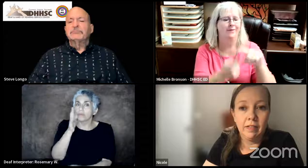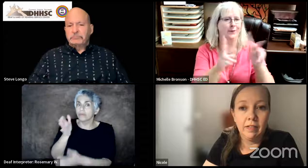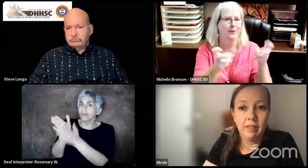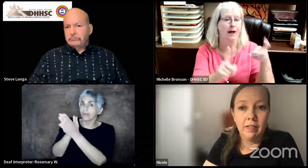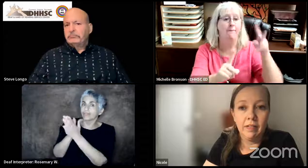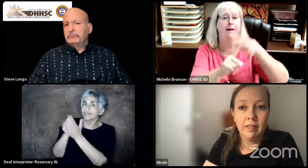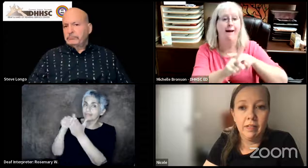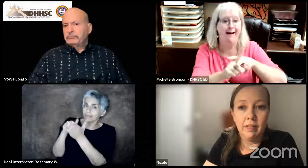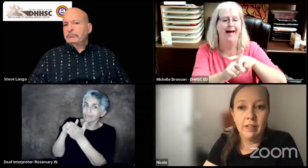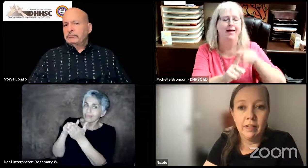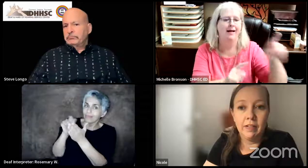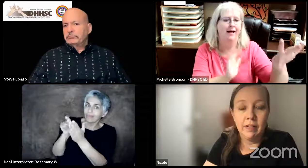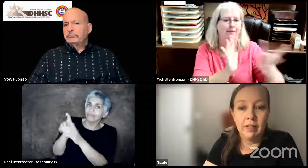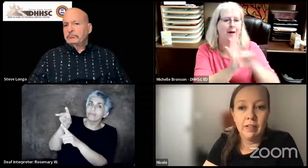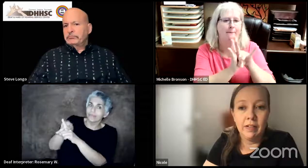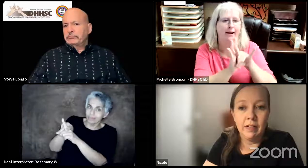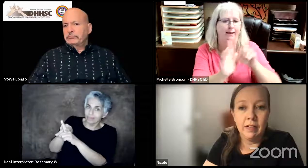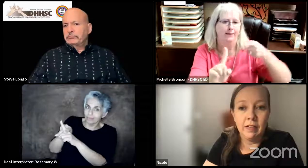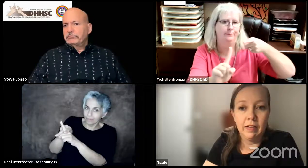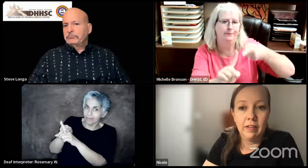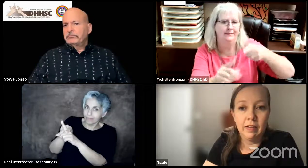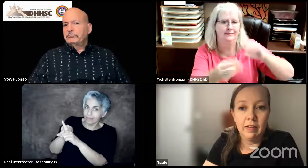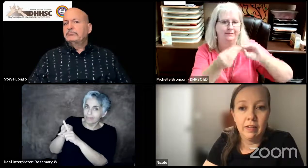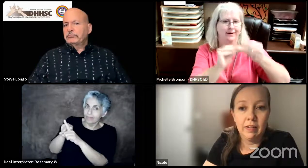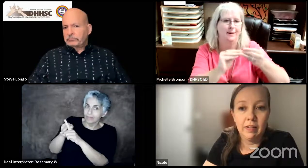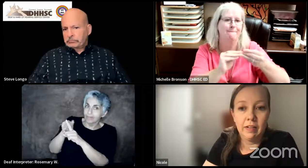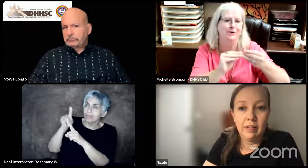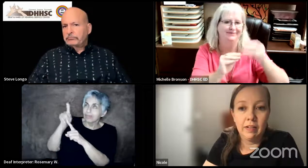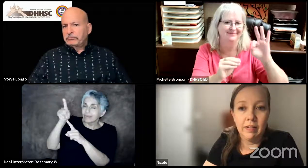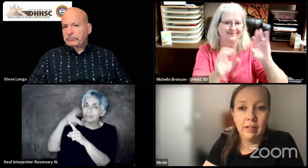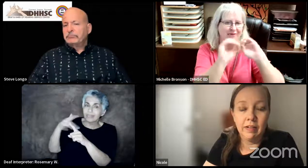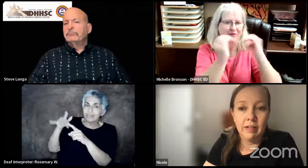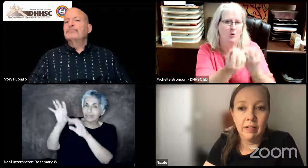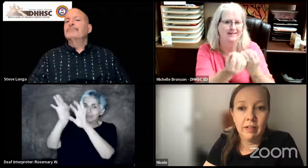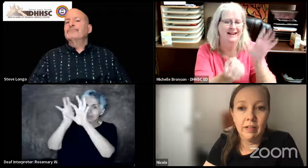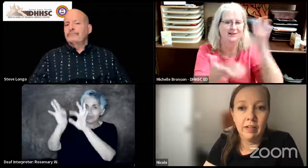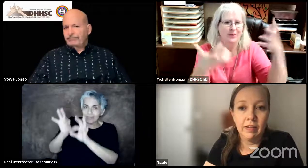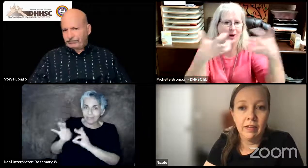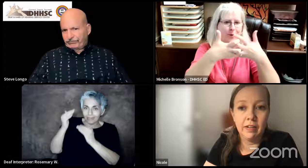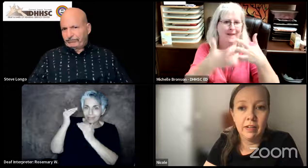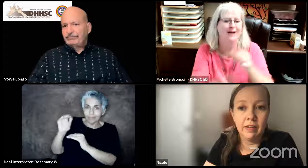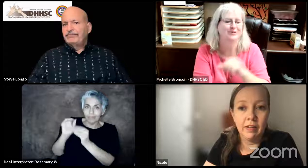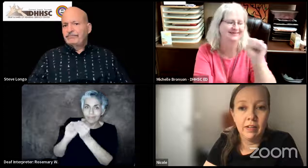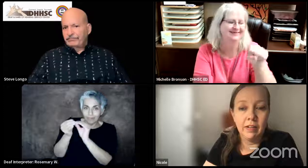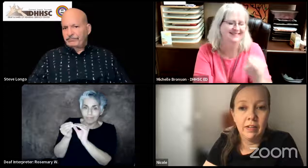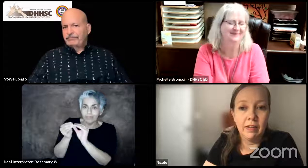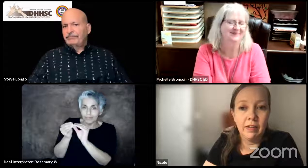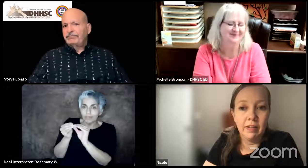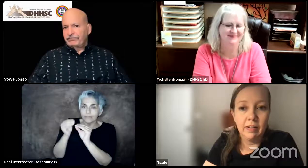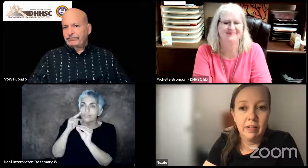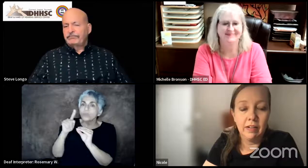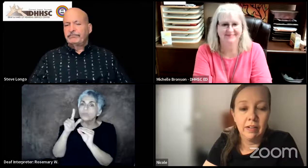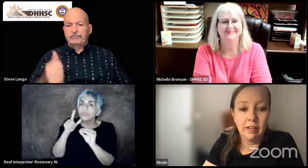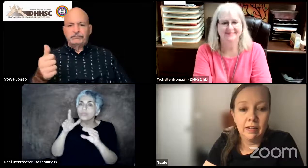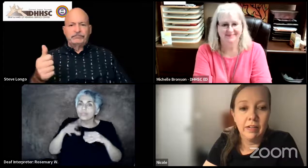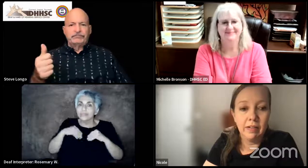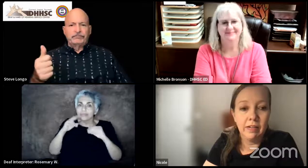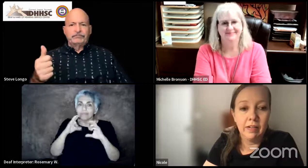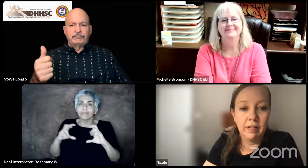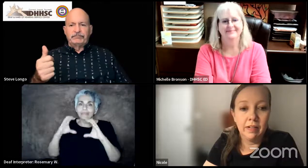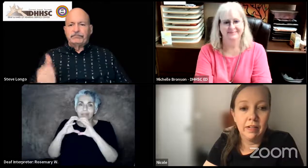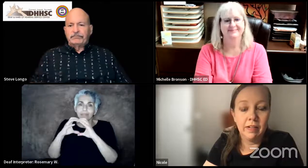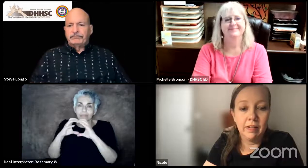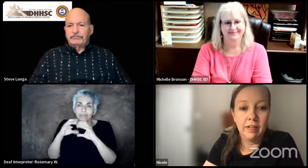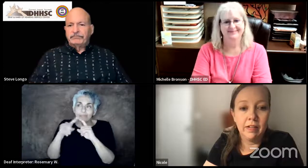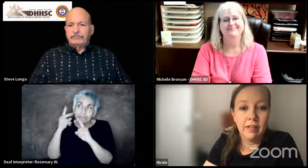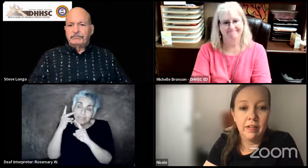I will ask again. We'll have to apply, and then they select a certain number of organizations